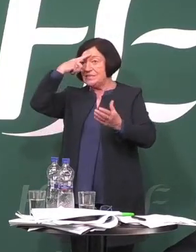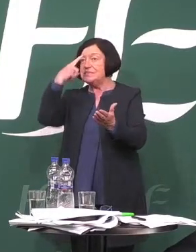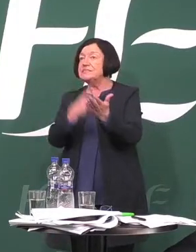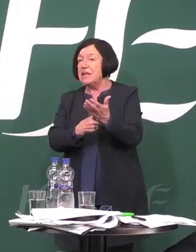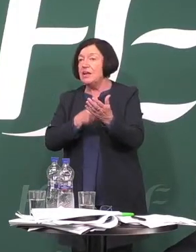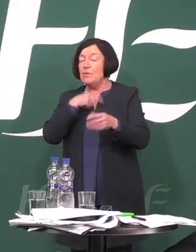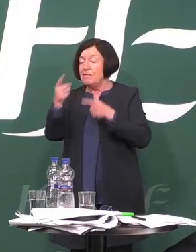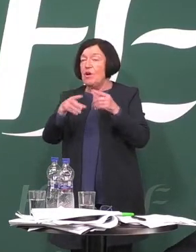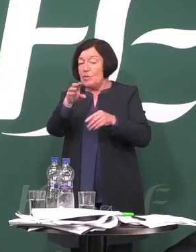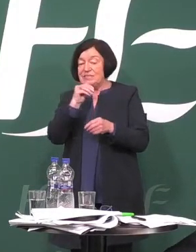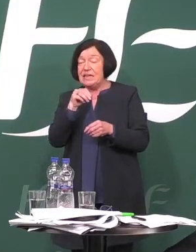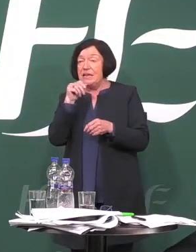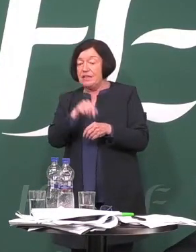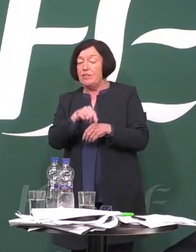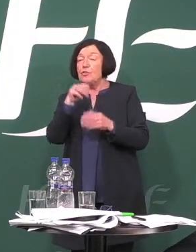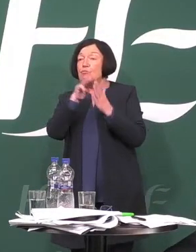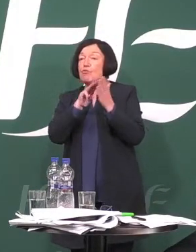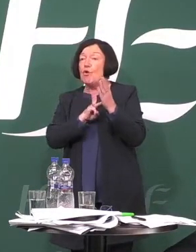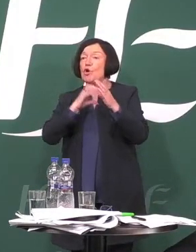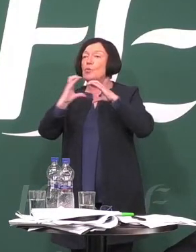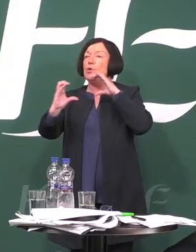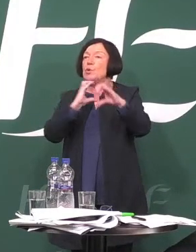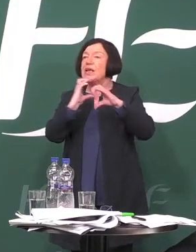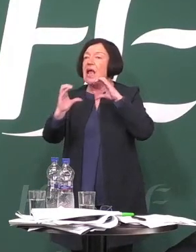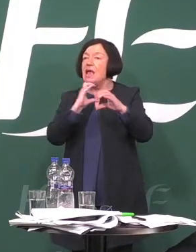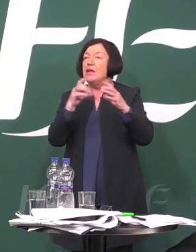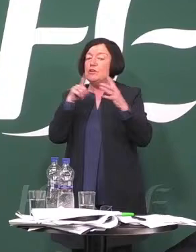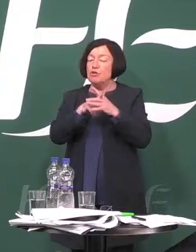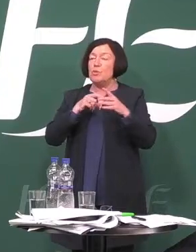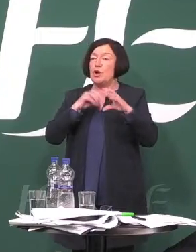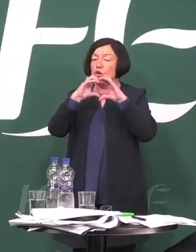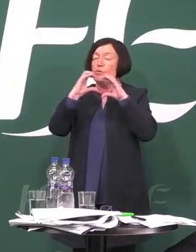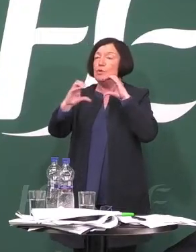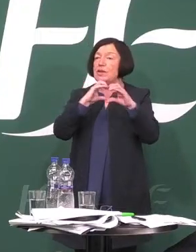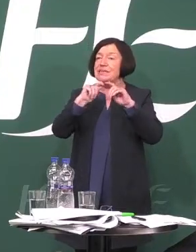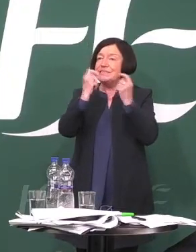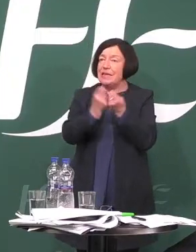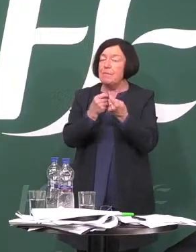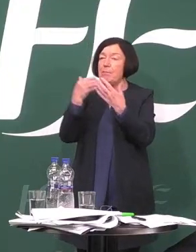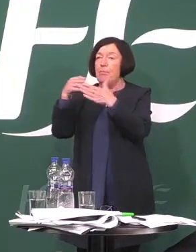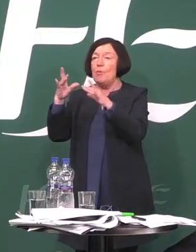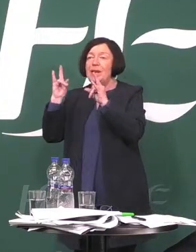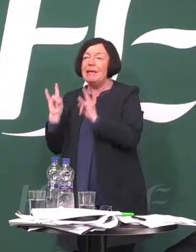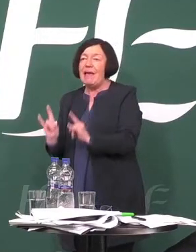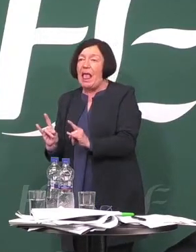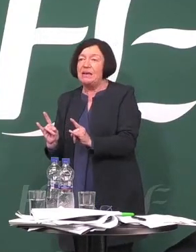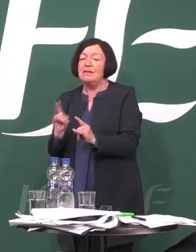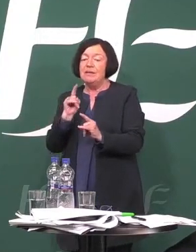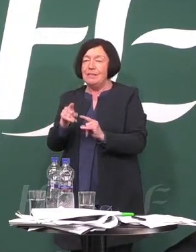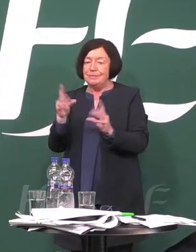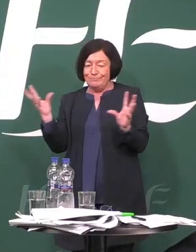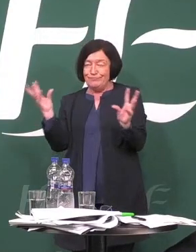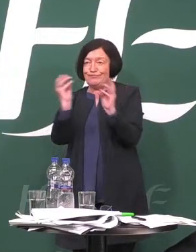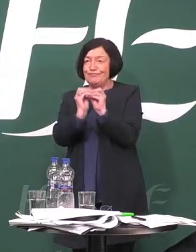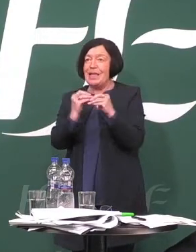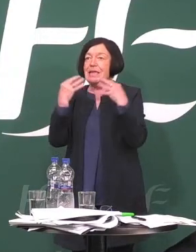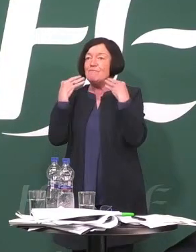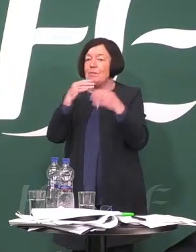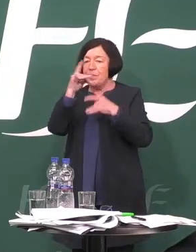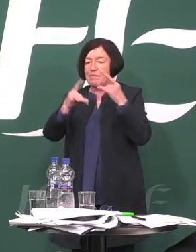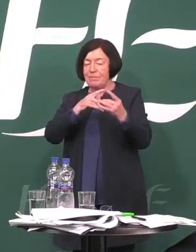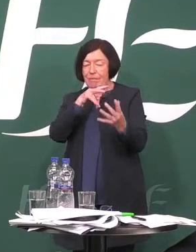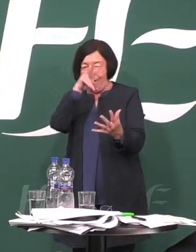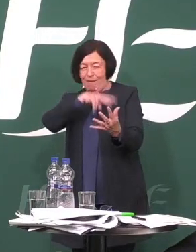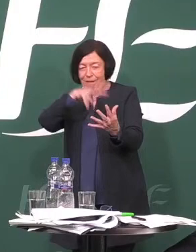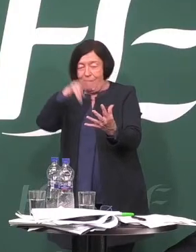We've always taken an approach through the programme in communication terms, through our communication team and through public health, is that we put that information there and let people make a